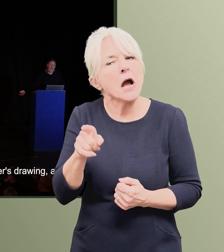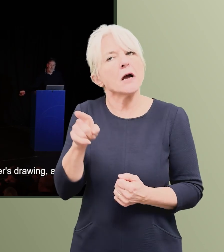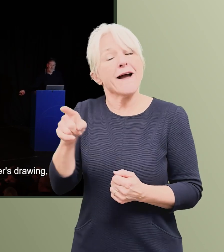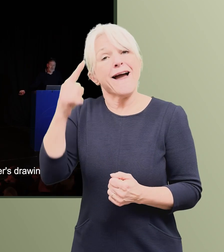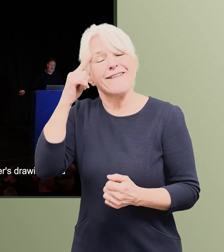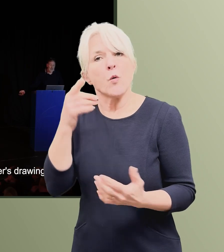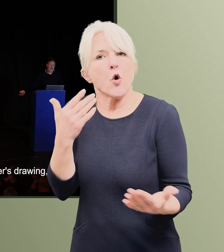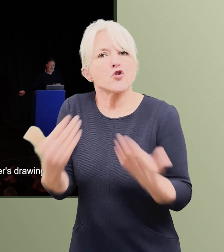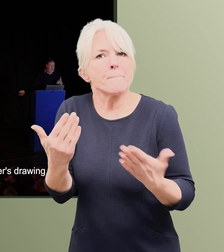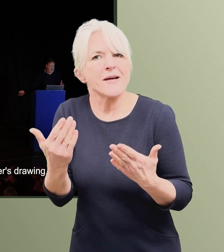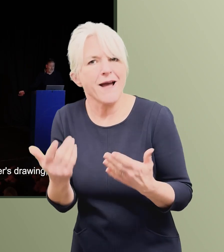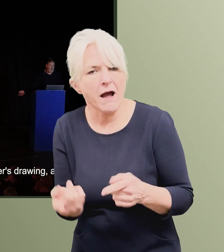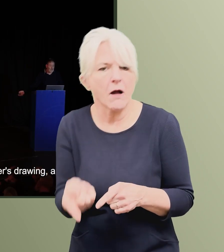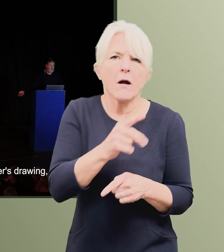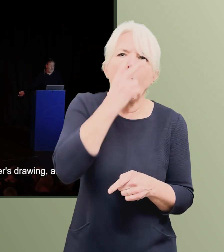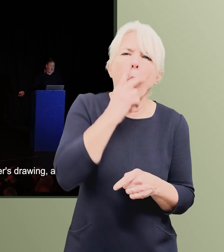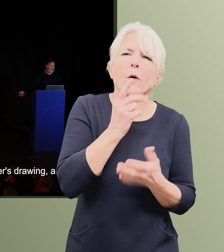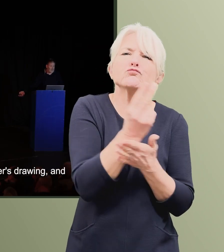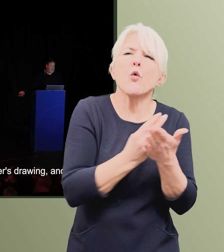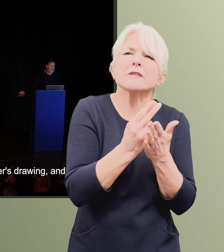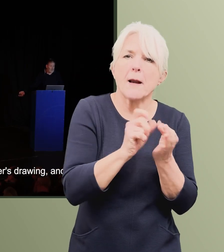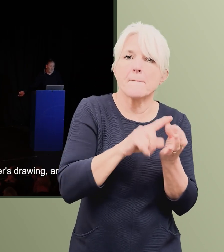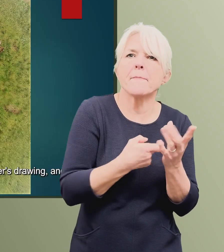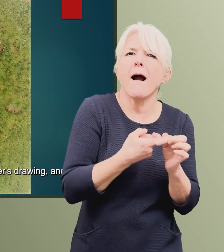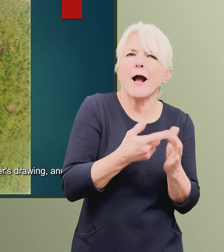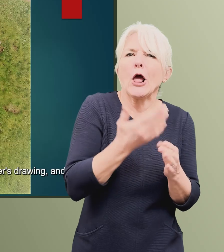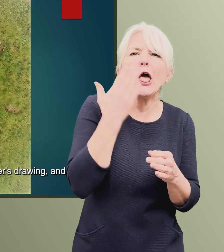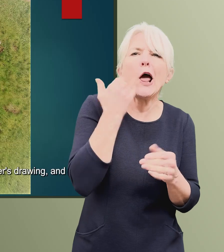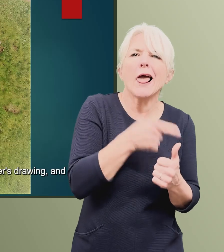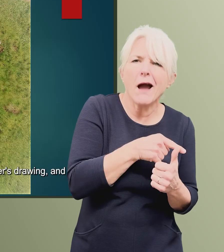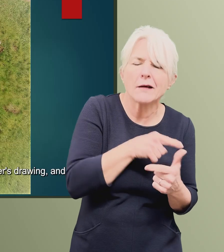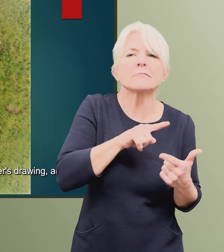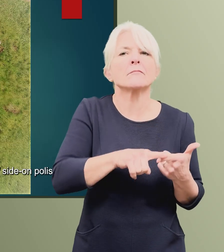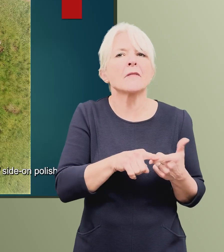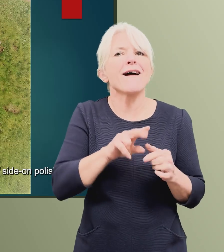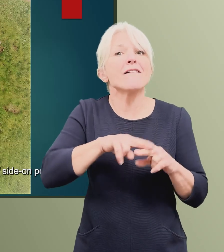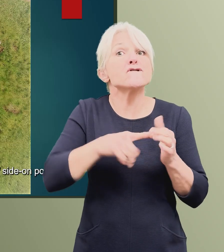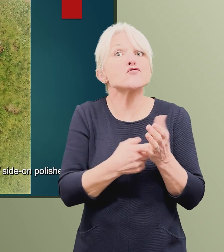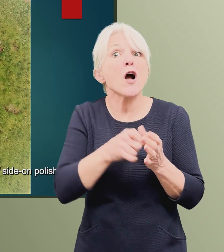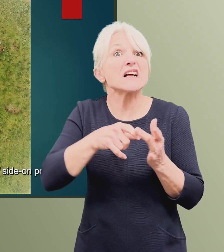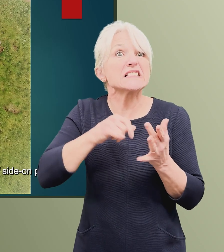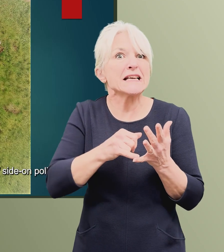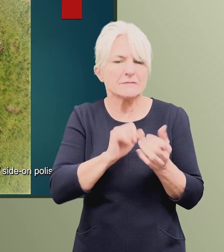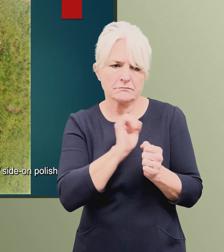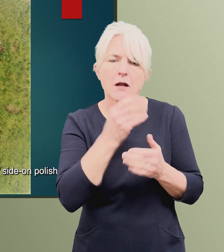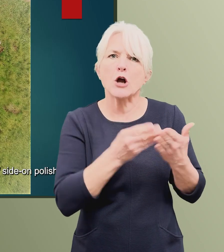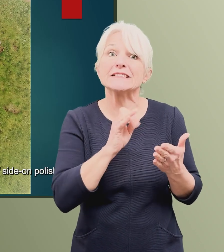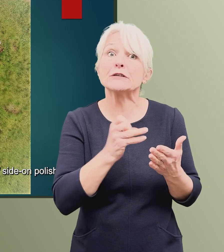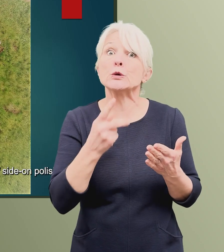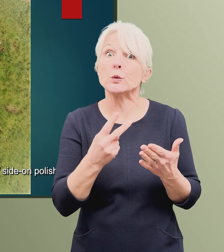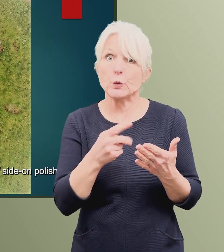really good update of Barker's drawing, and also the one that was published by Francis Lynch